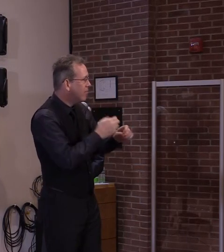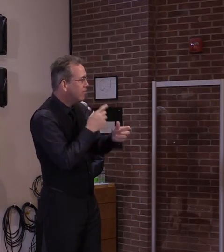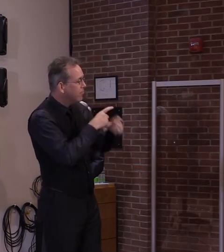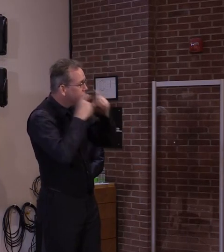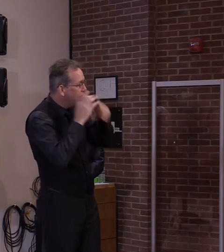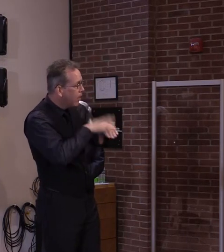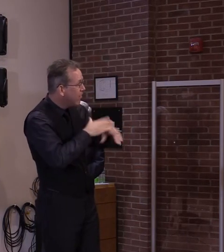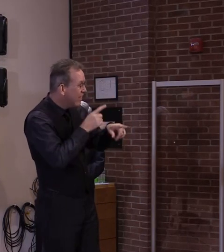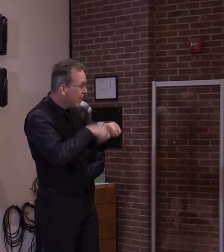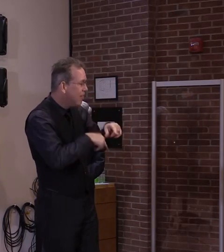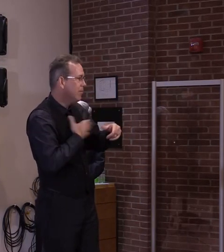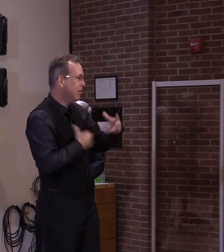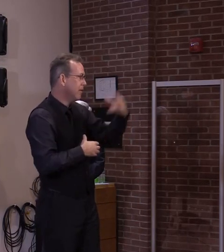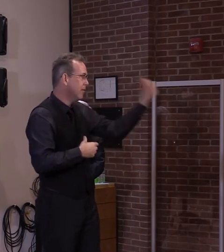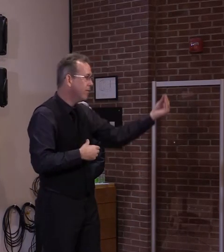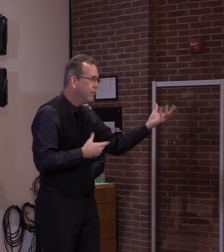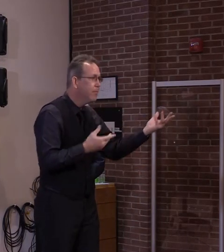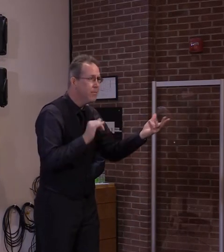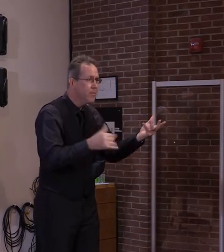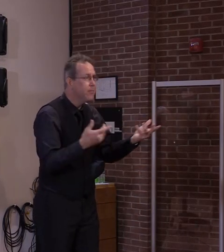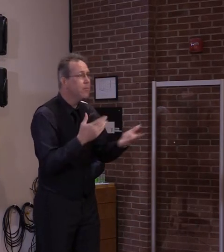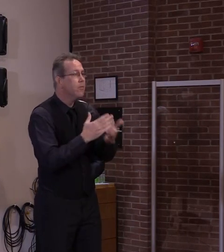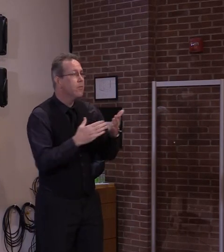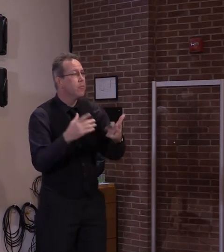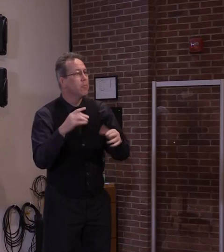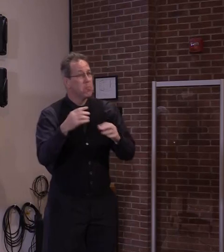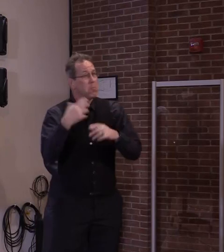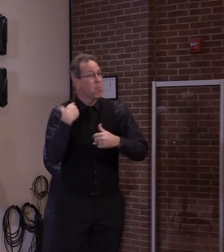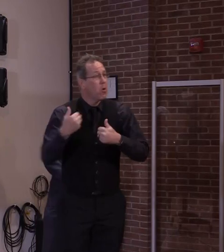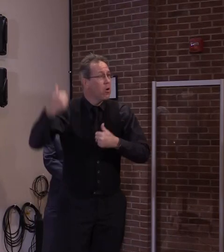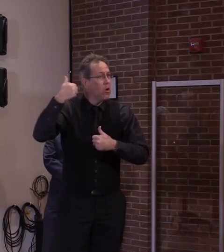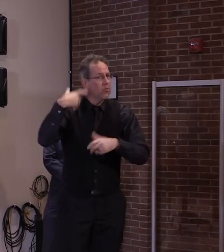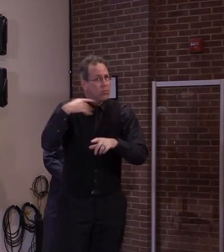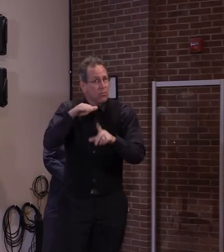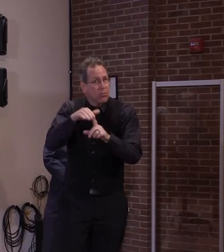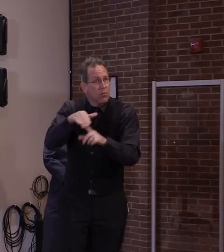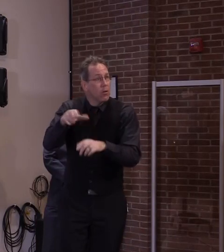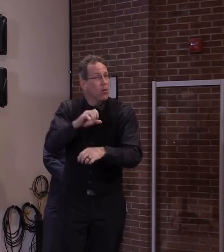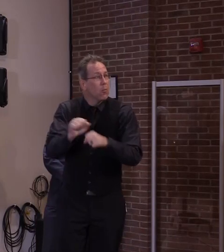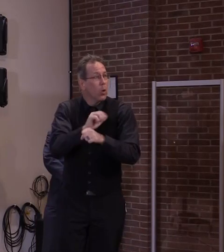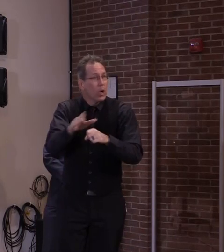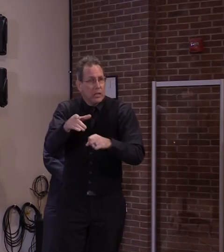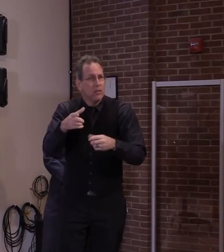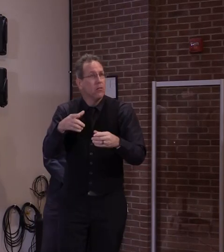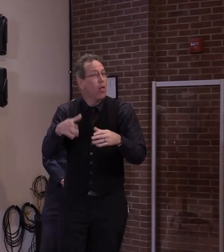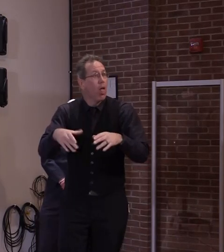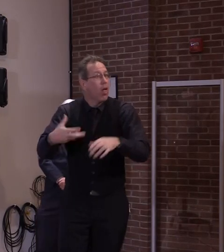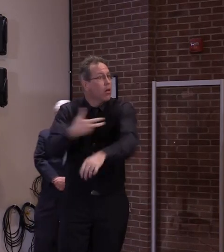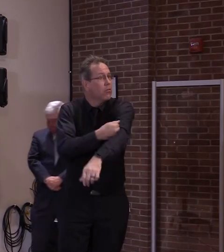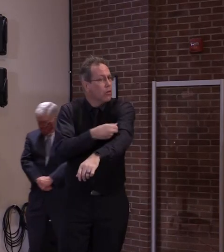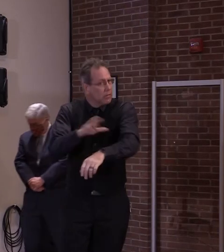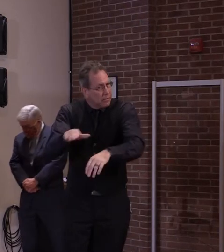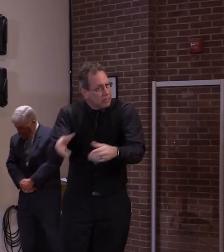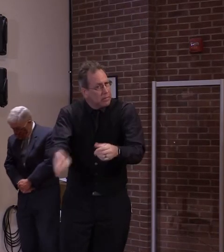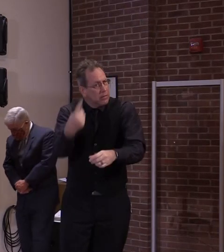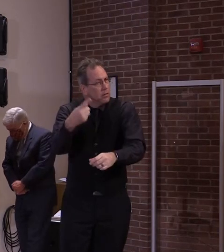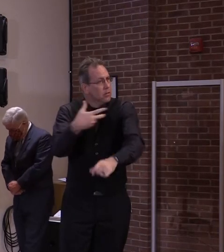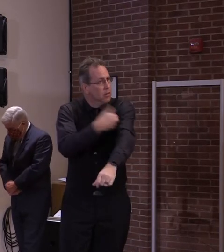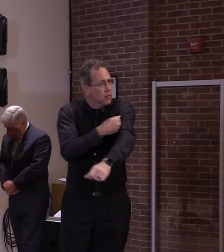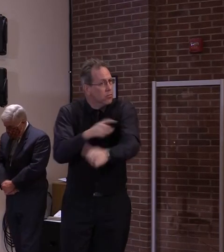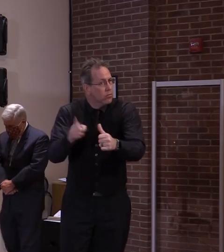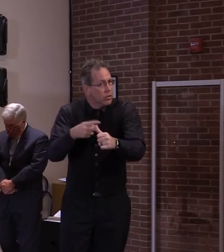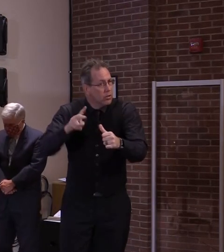your employees are fully vaccinated and boosted and protected, they have that extra layer of protection as well. And